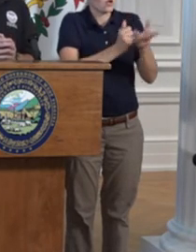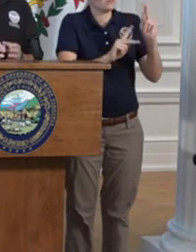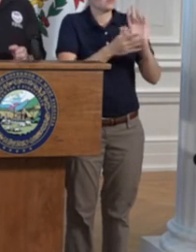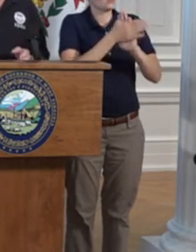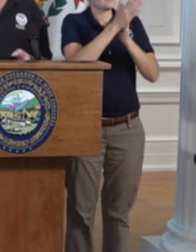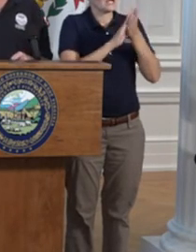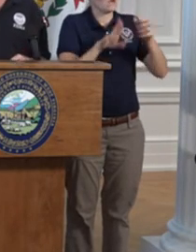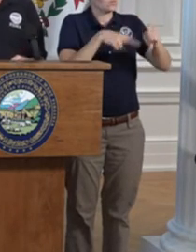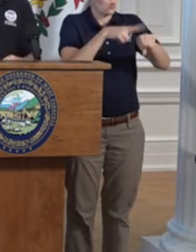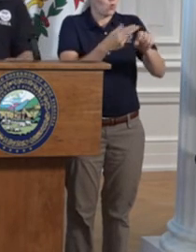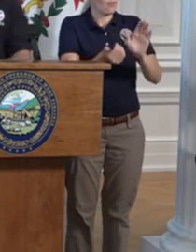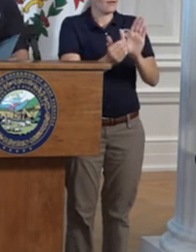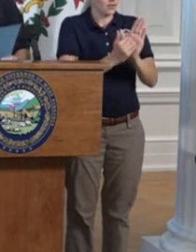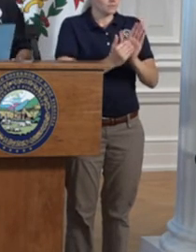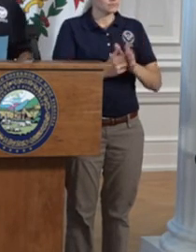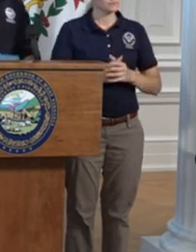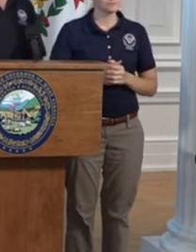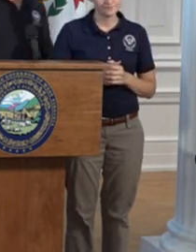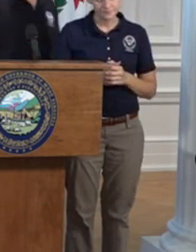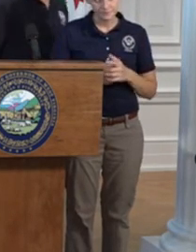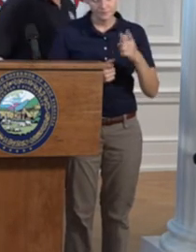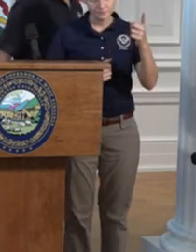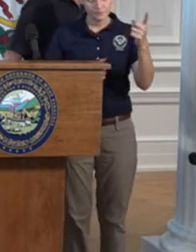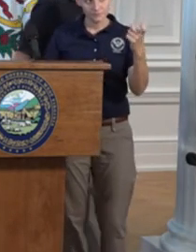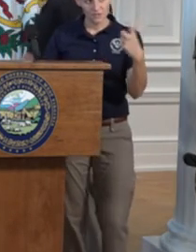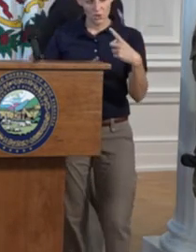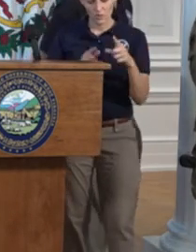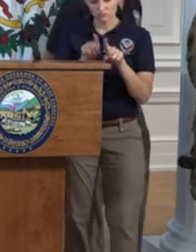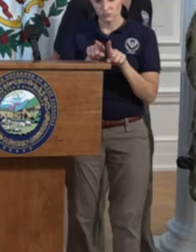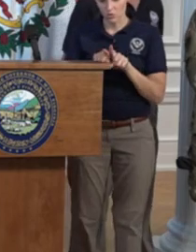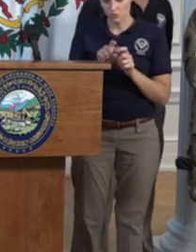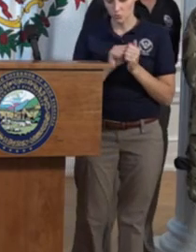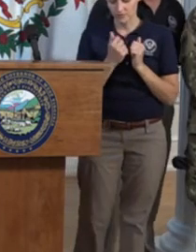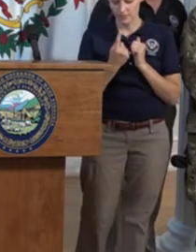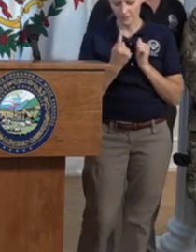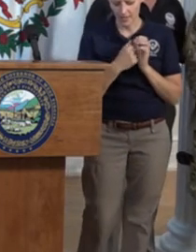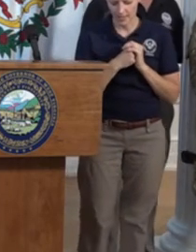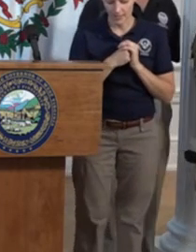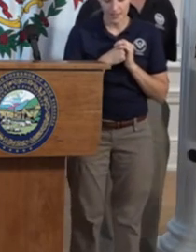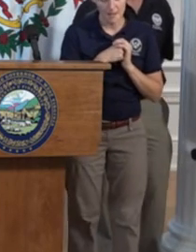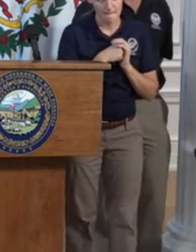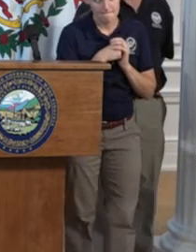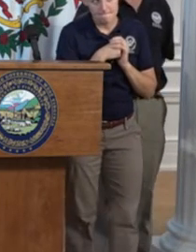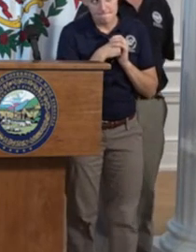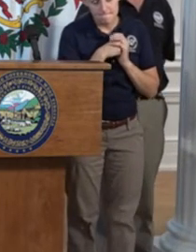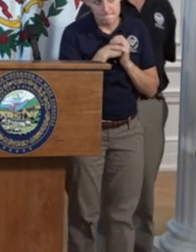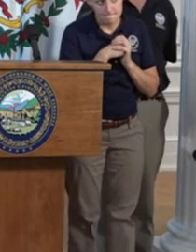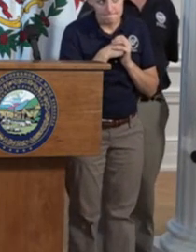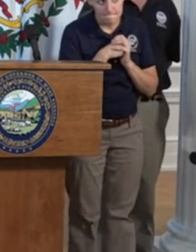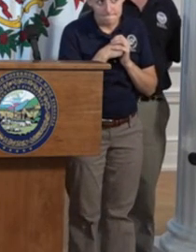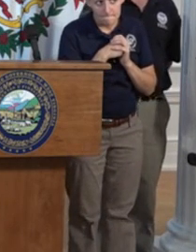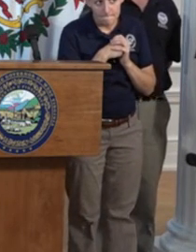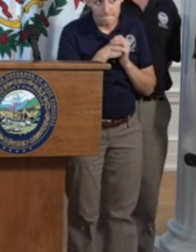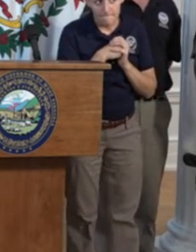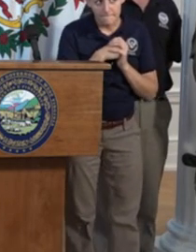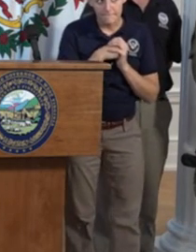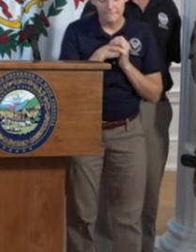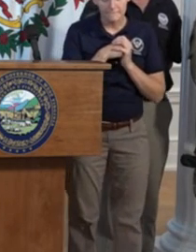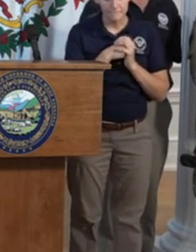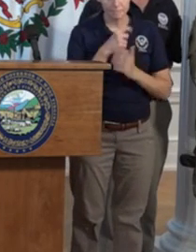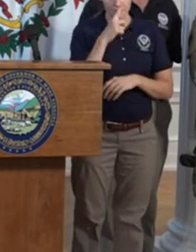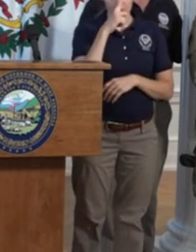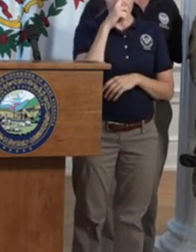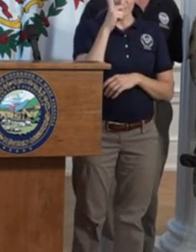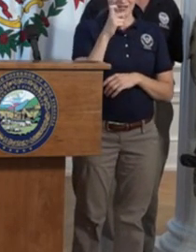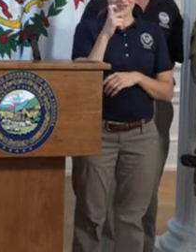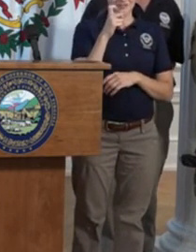normalcy. I'd like to follow up real quick on something. Given the state of the economy,